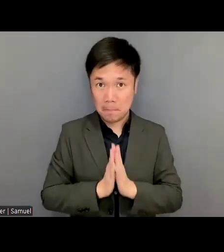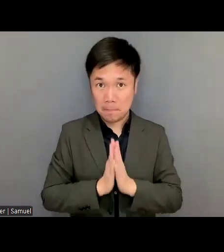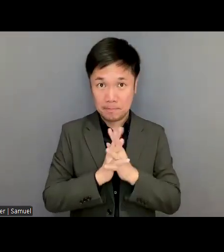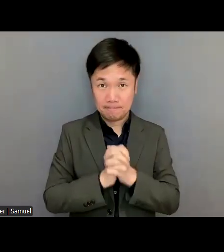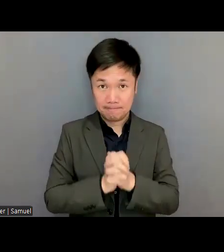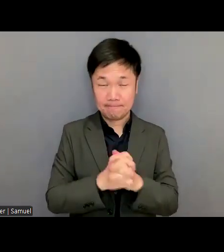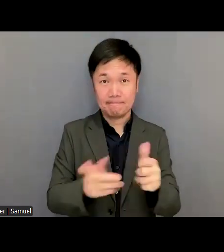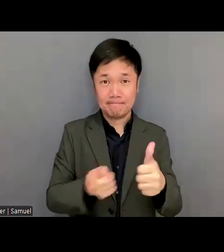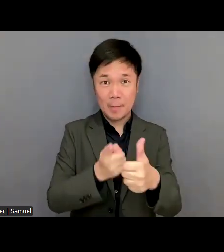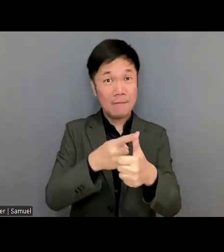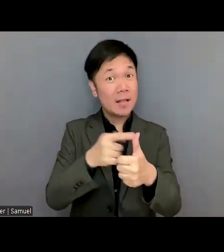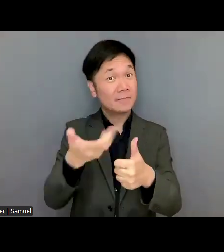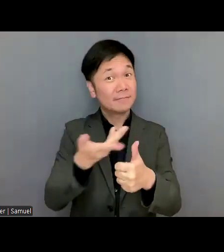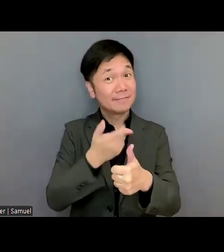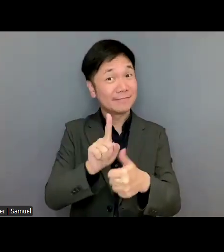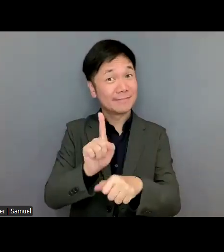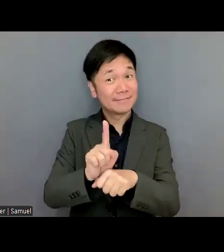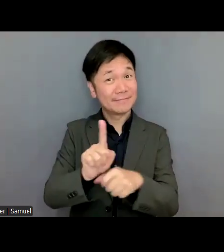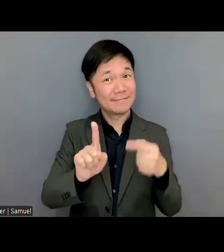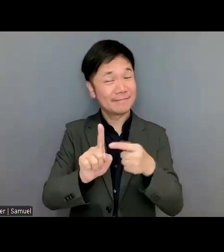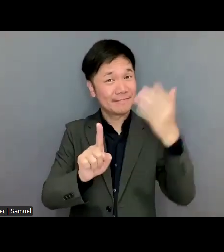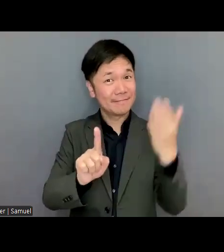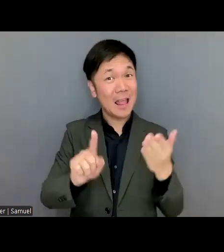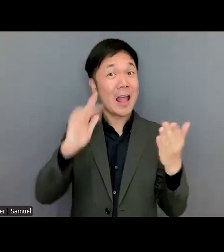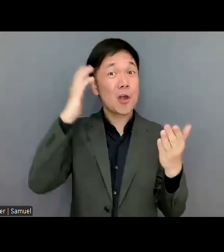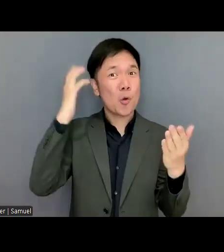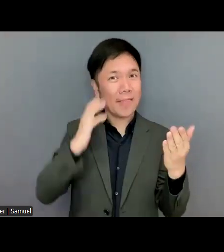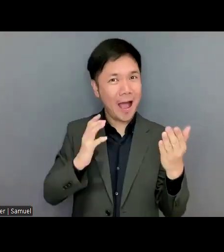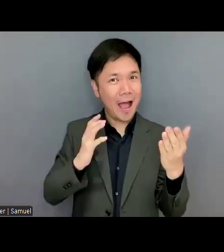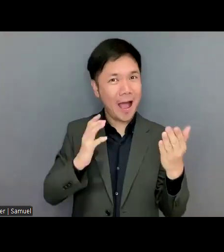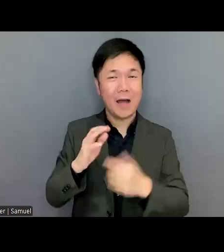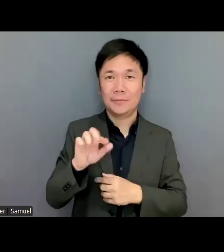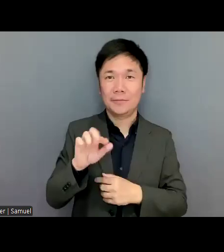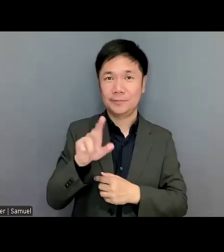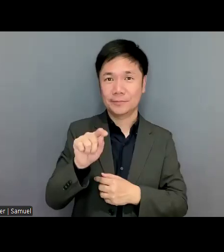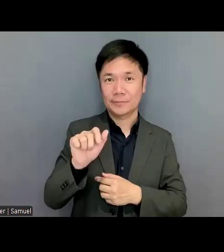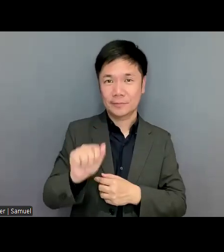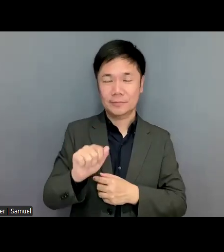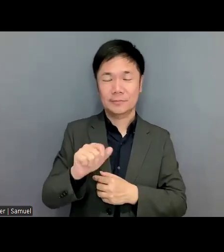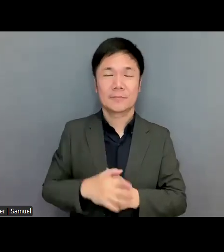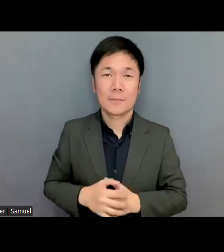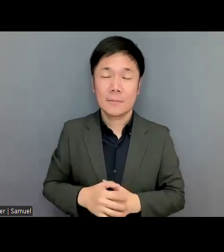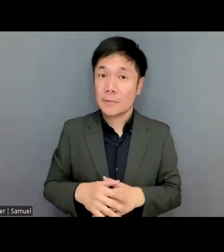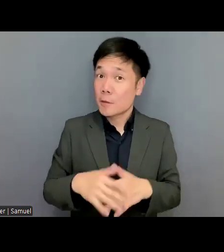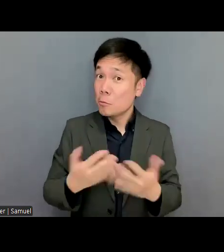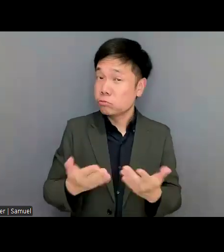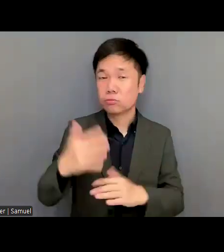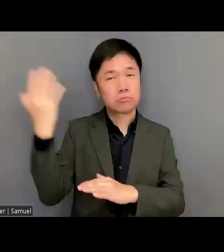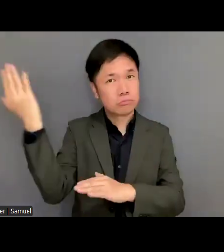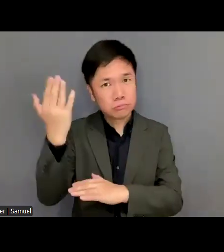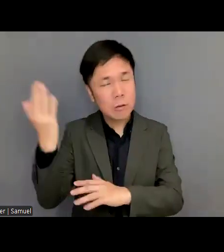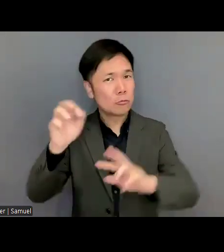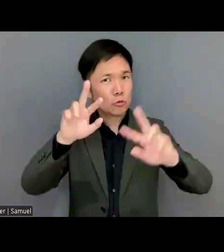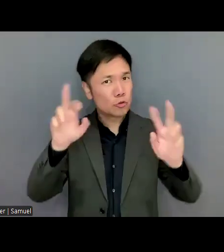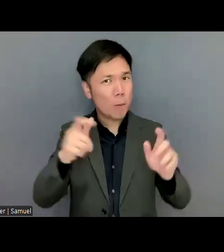our first speaker, uh, Greta Gamberini, who will be talking about Introduction to Global